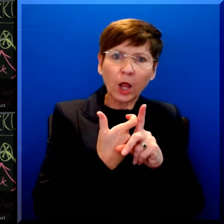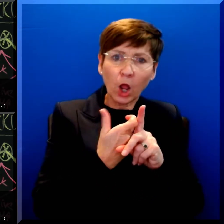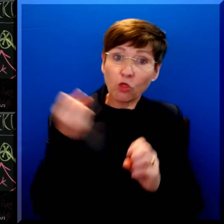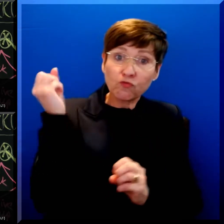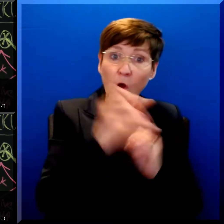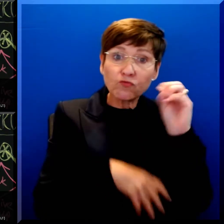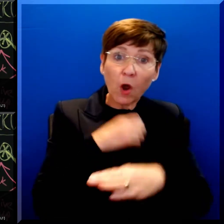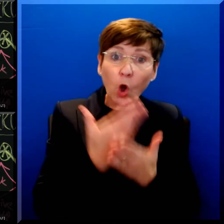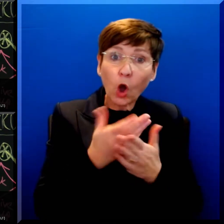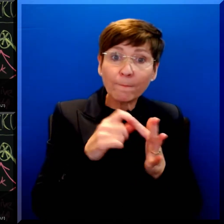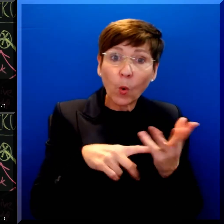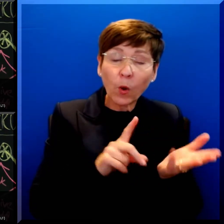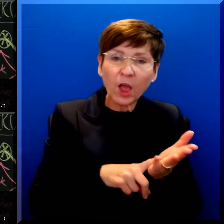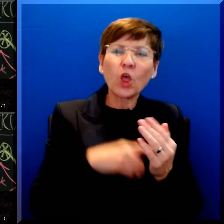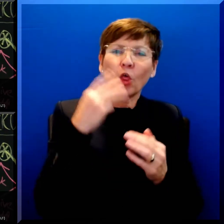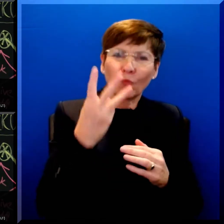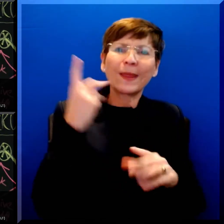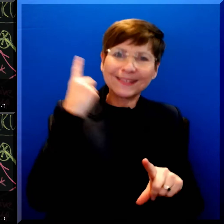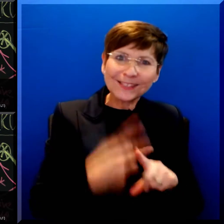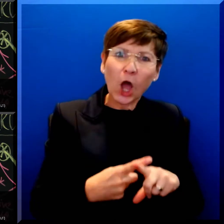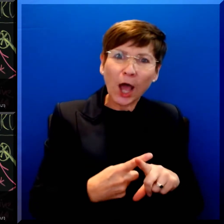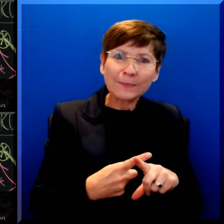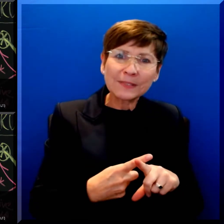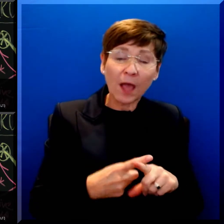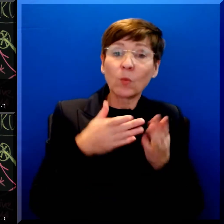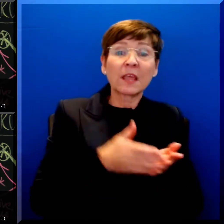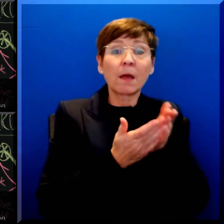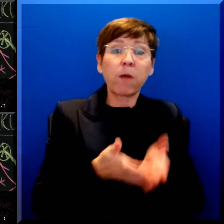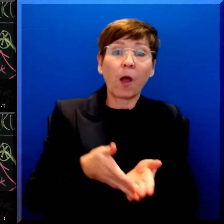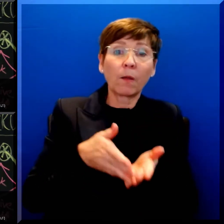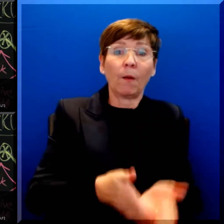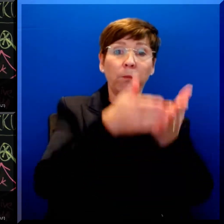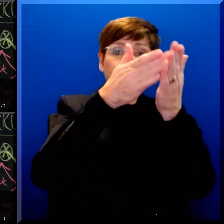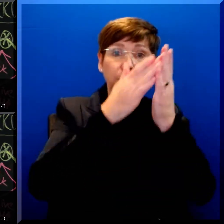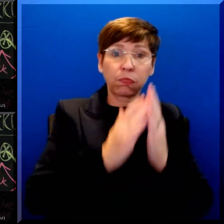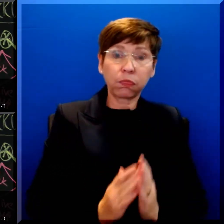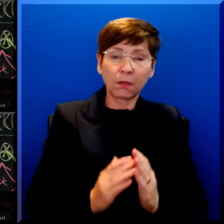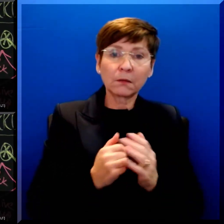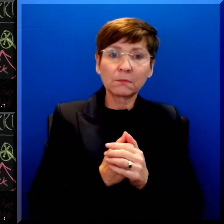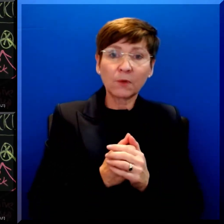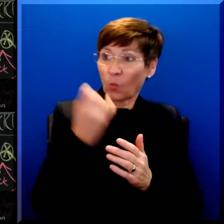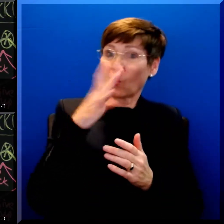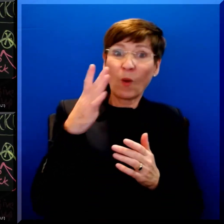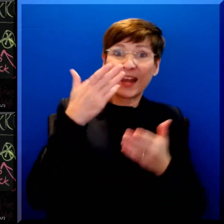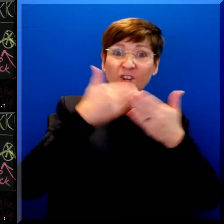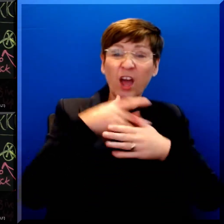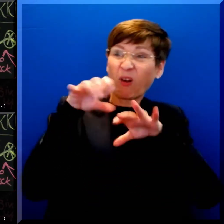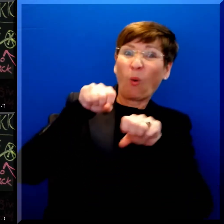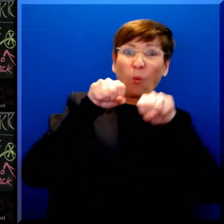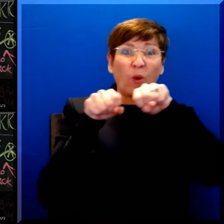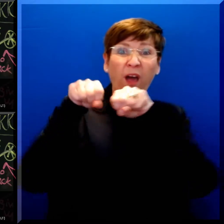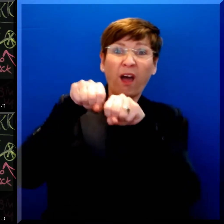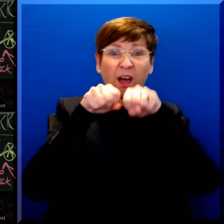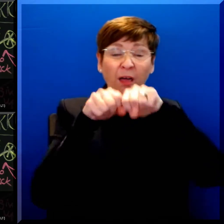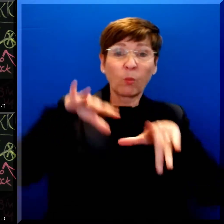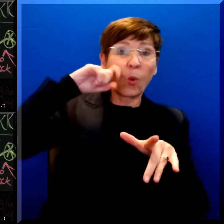okay, follow me, follow. 3 times, I was shipwrecked. Once, I spent a whole night and a day adrift at sea. I've